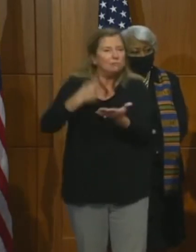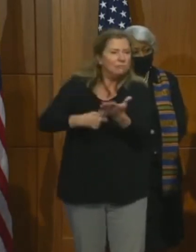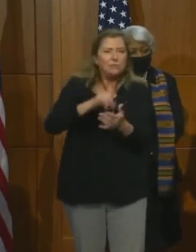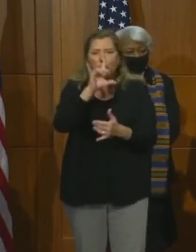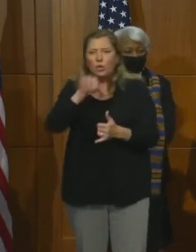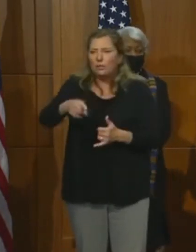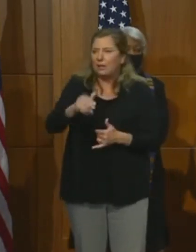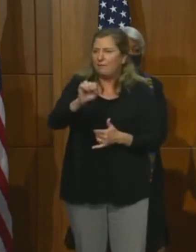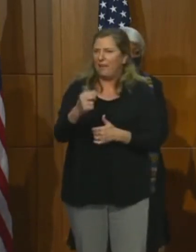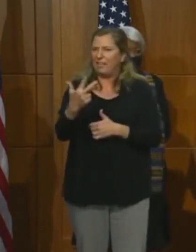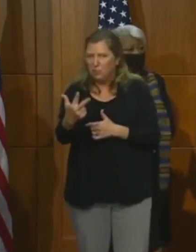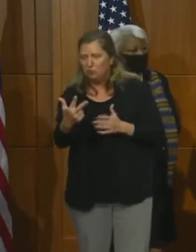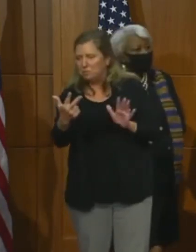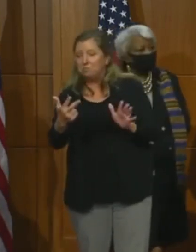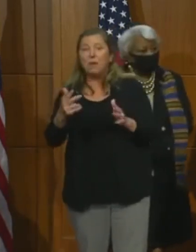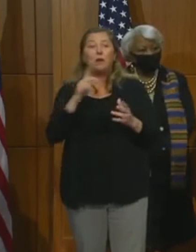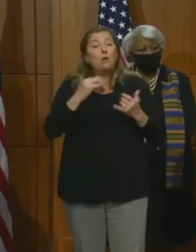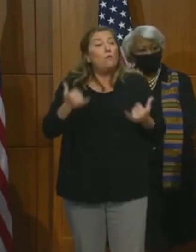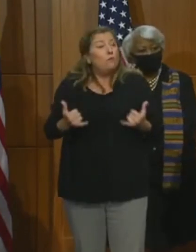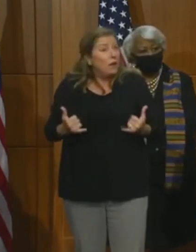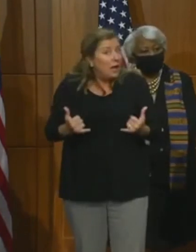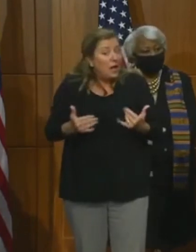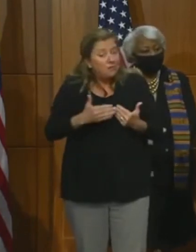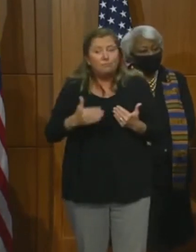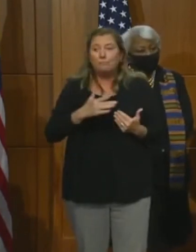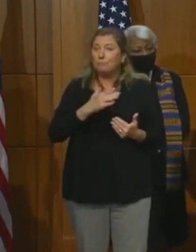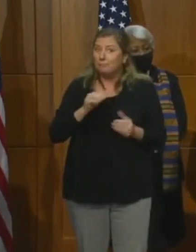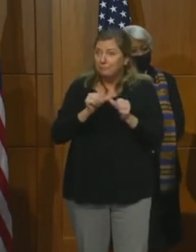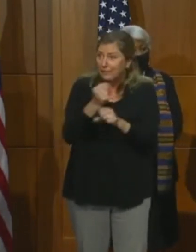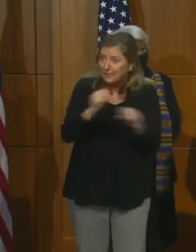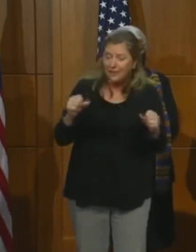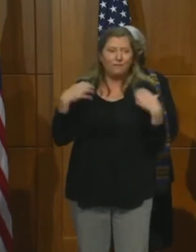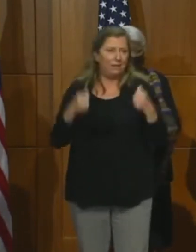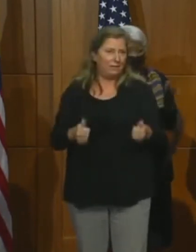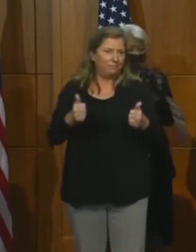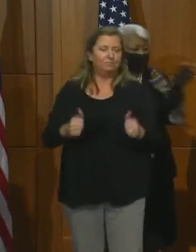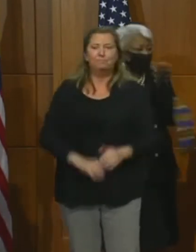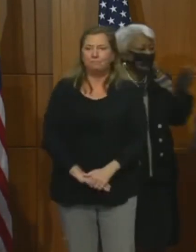3 looks like at that time, but in the meantime, be safe and stay healthy. Thank you all.